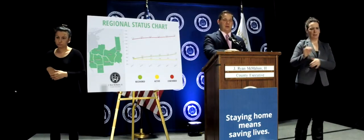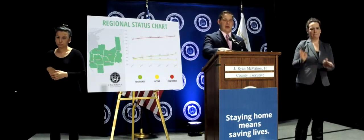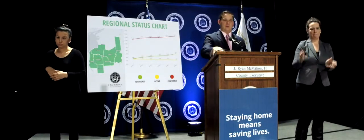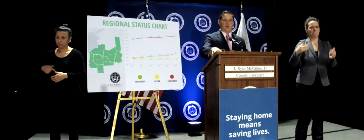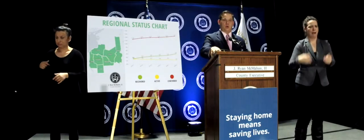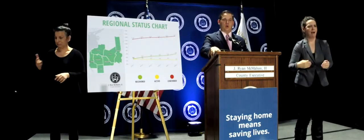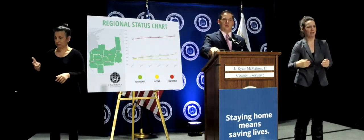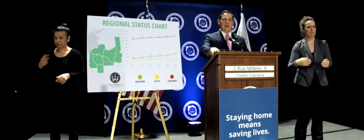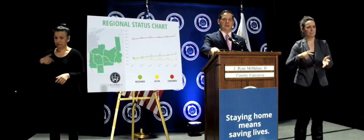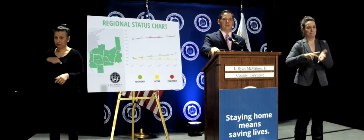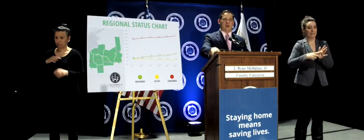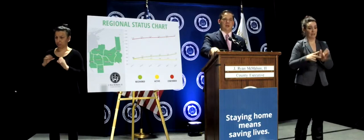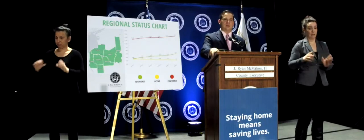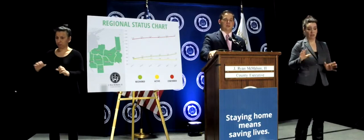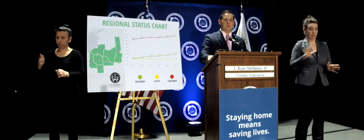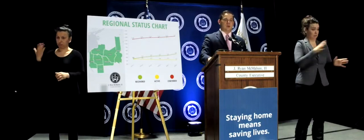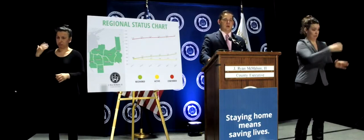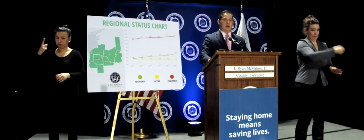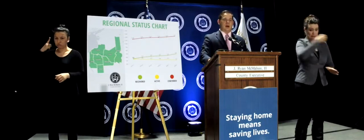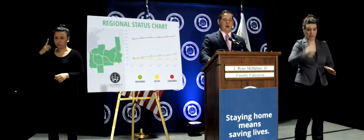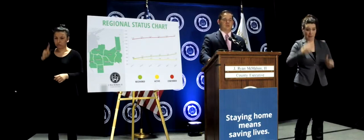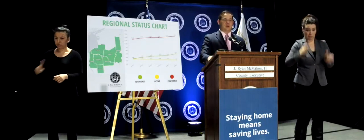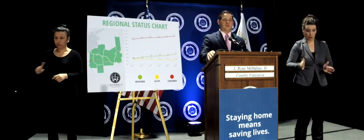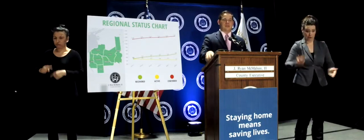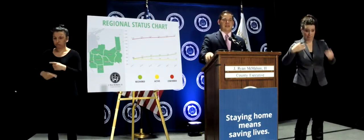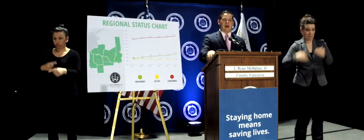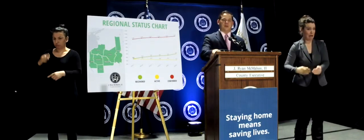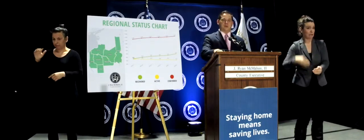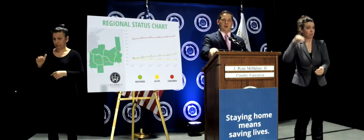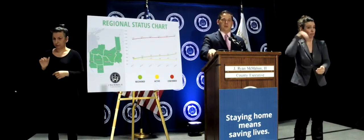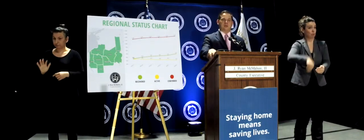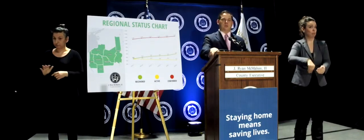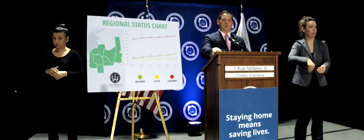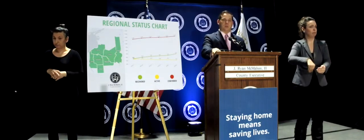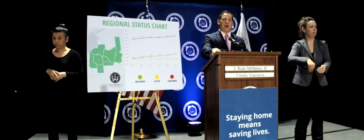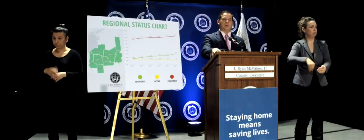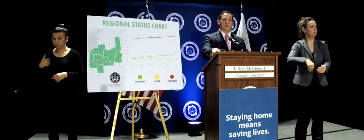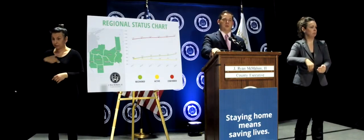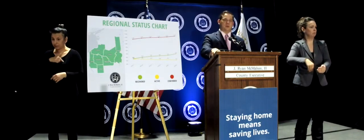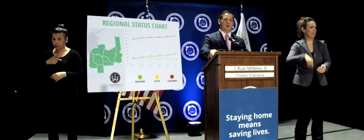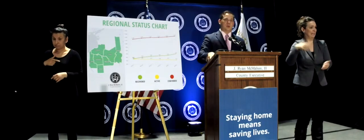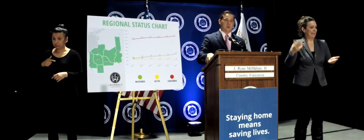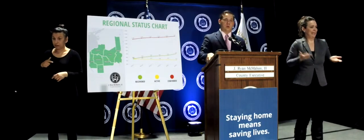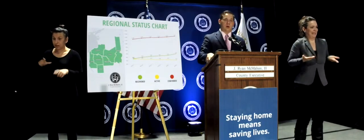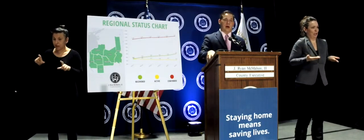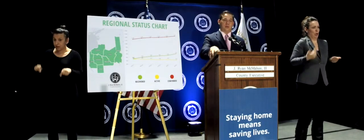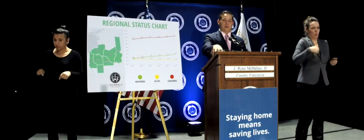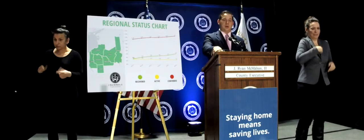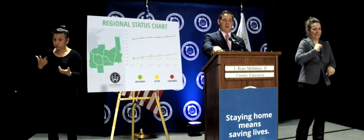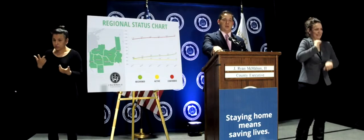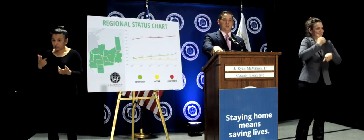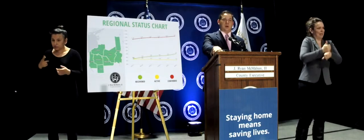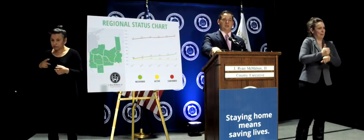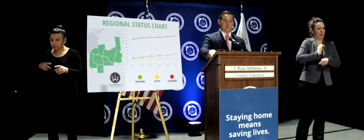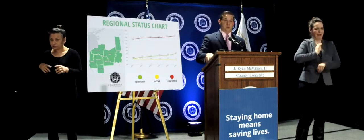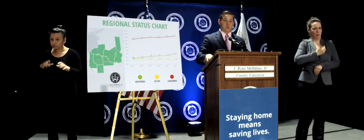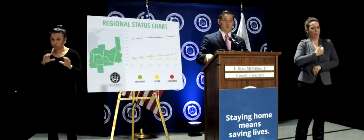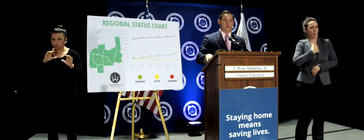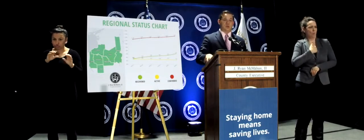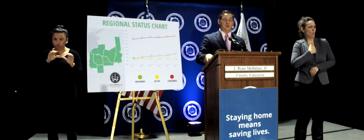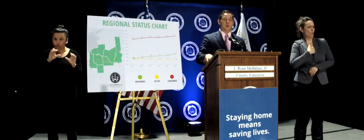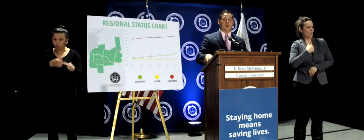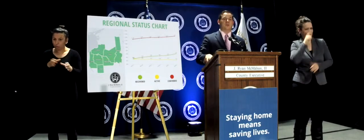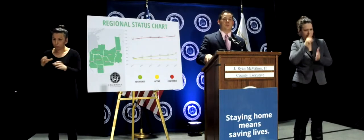about having to have our own COVID-19 tracking team. I'm sure if state health is running this, what they'll probably do is go to their local health and spread some of